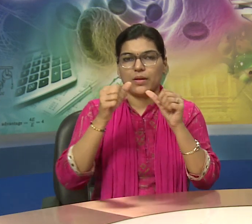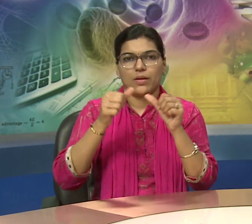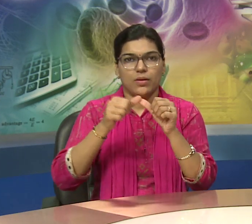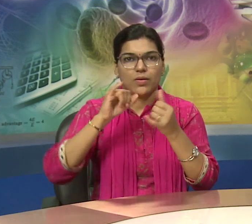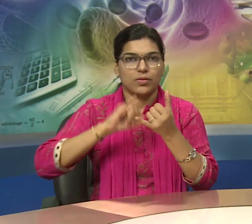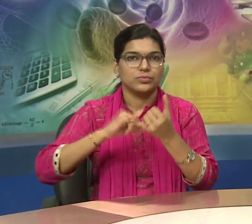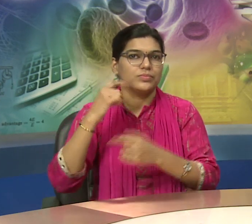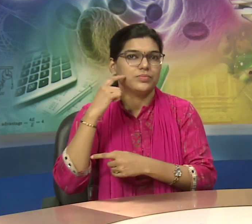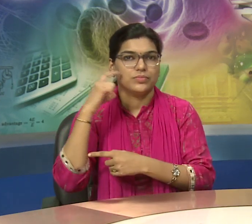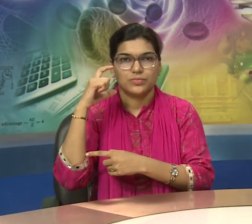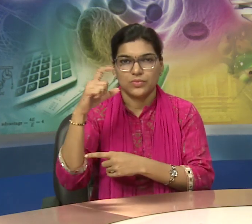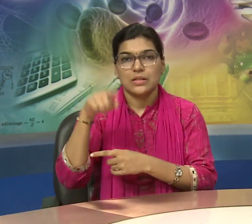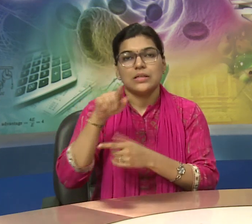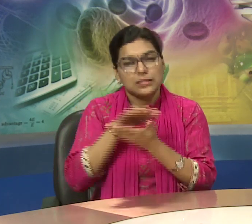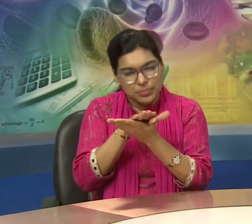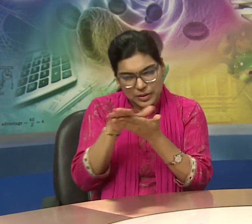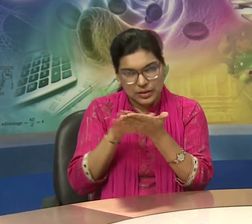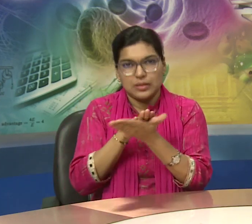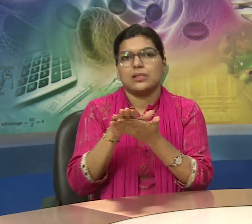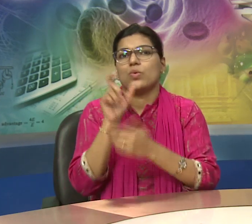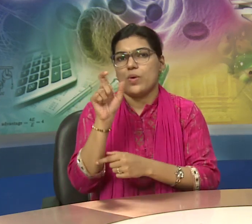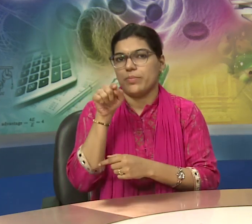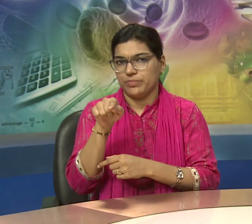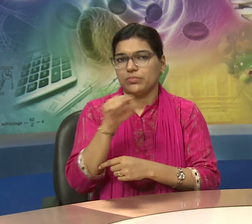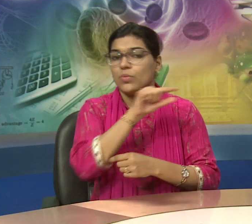This is similar to basics of computers.